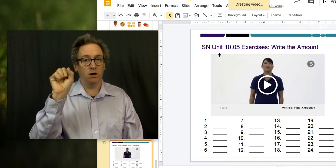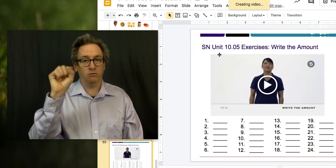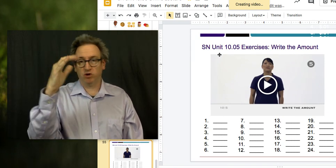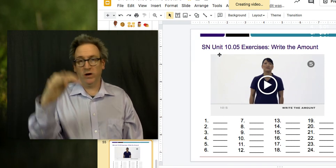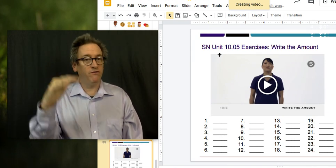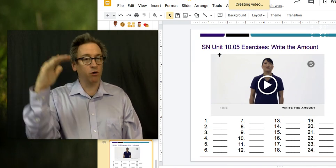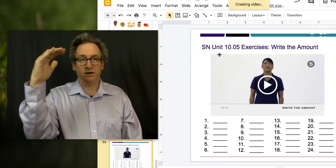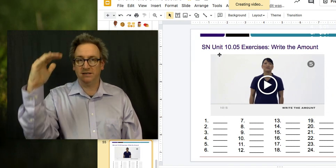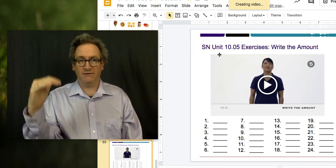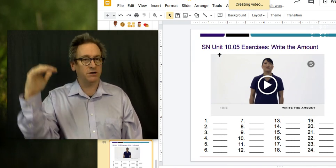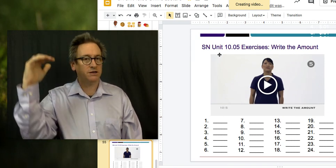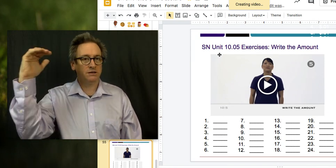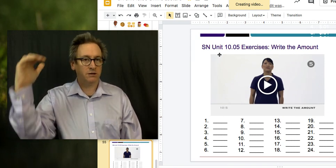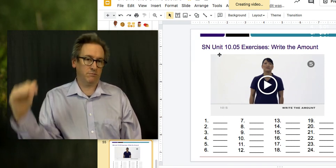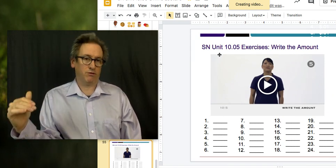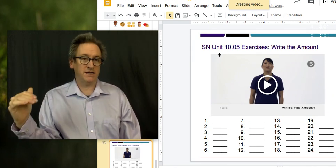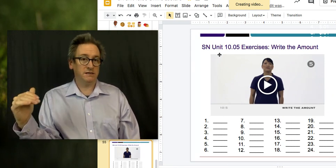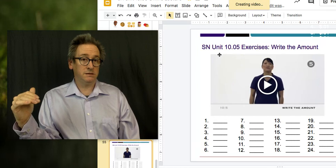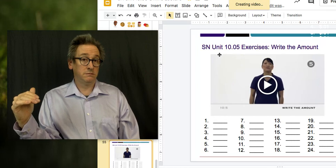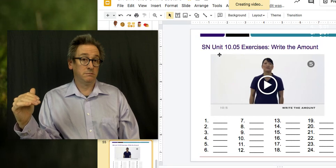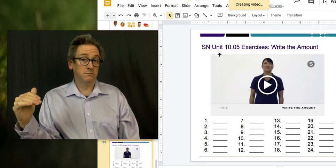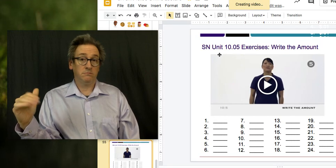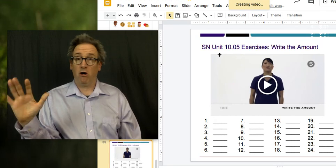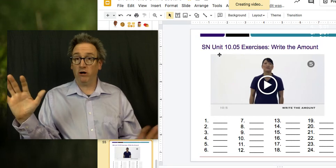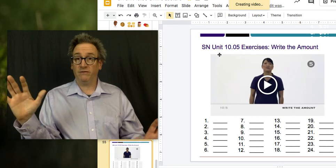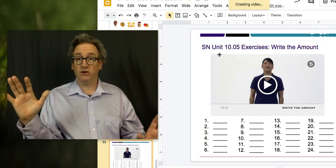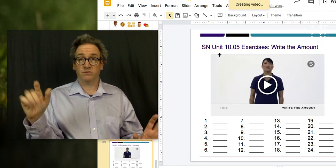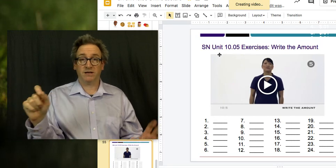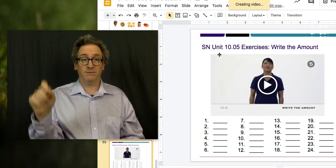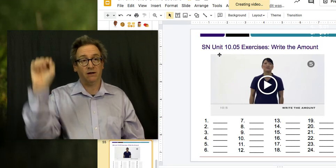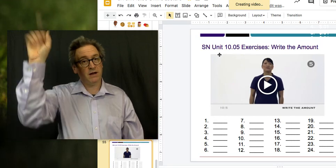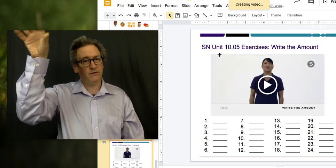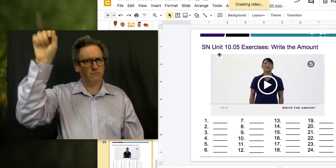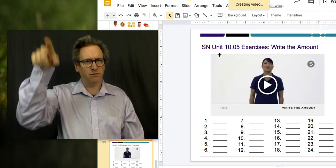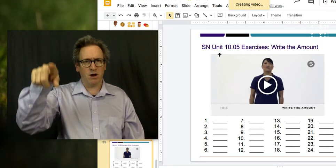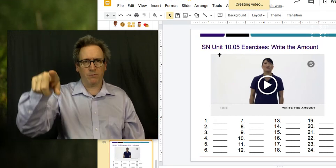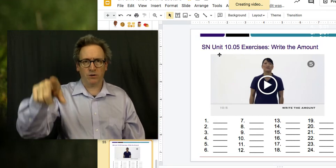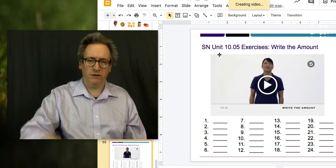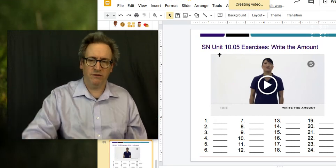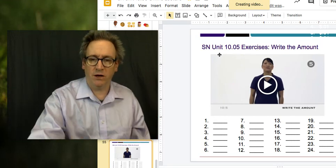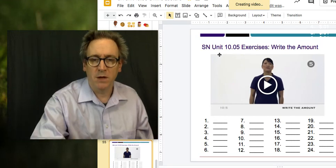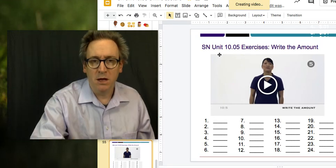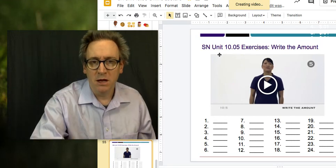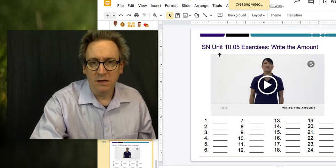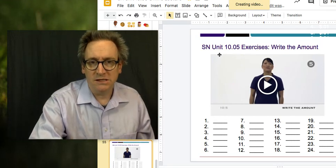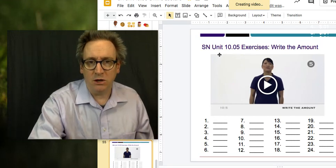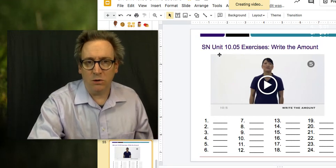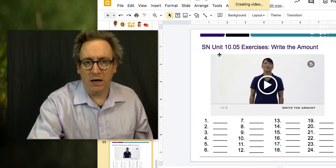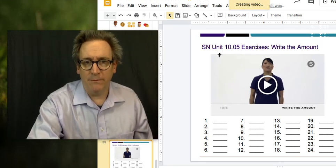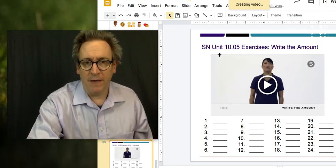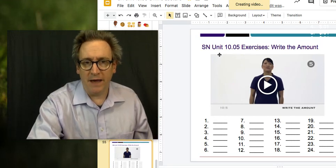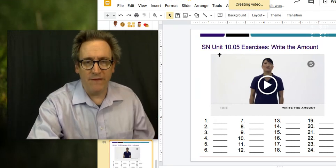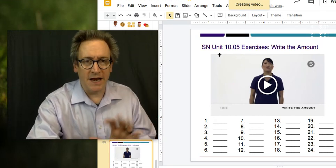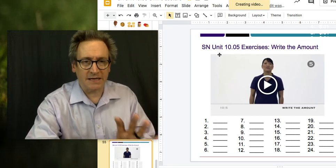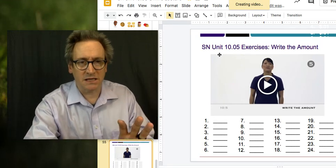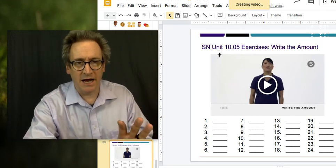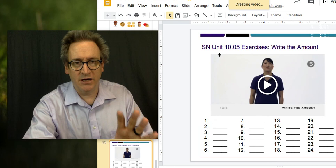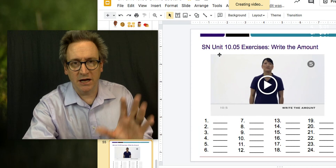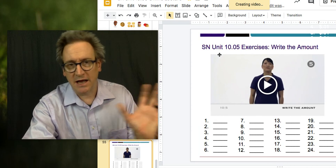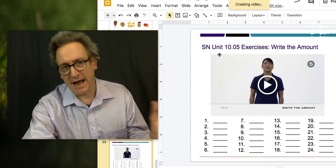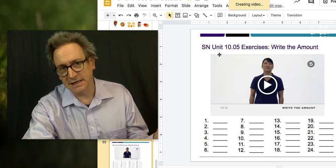you 24 different prices. All you have to do is write them down, and they're numbered in the video. So, and then the